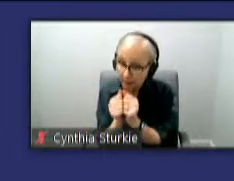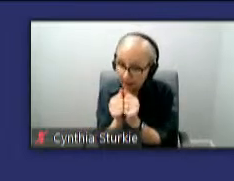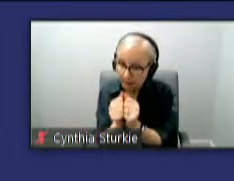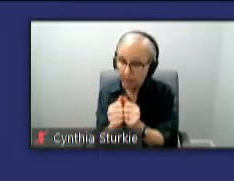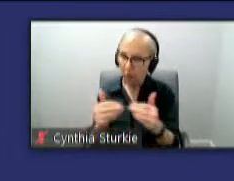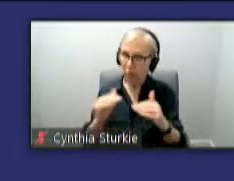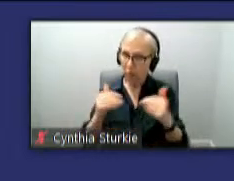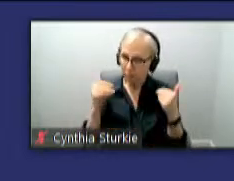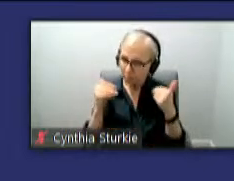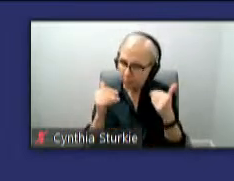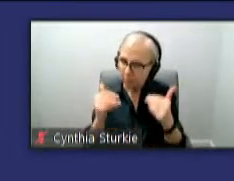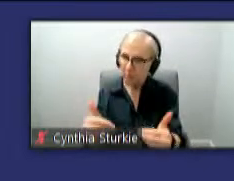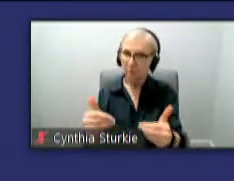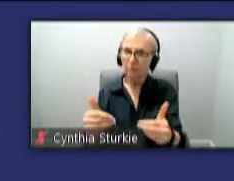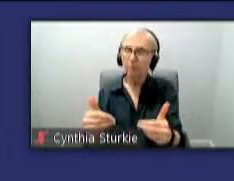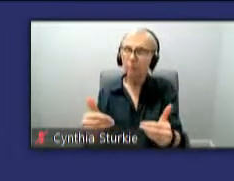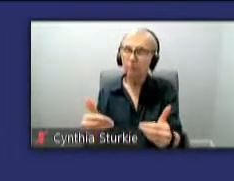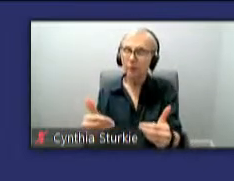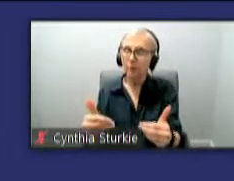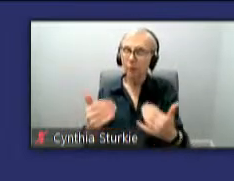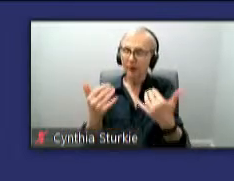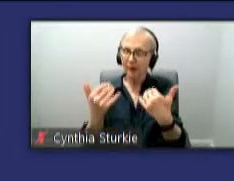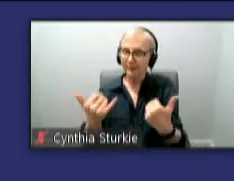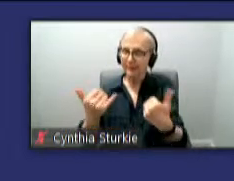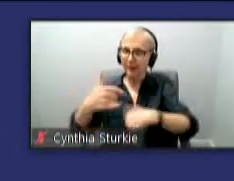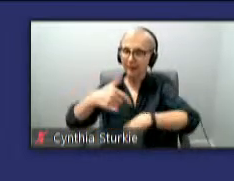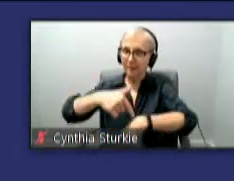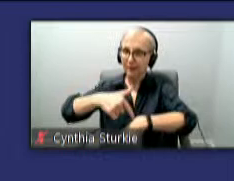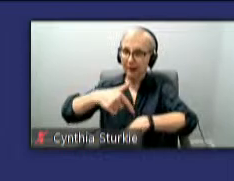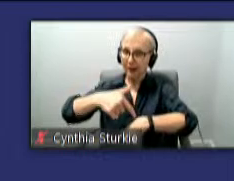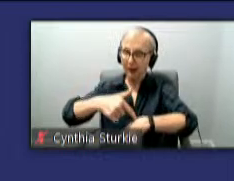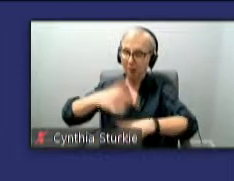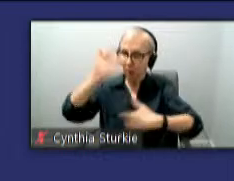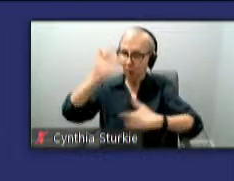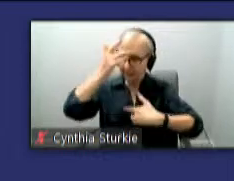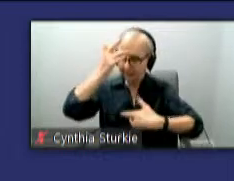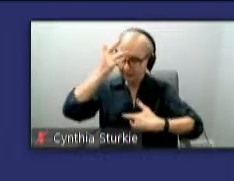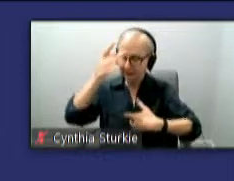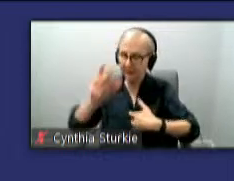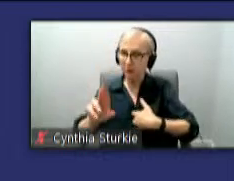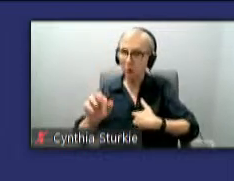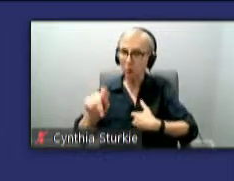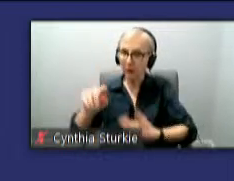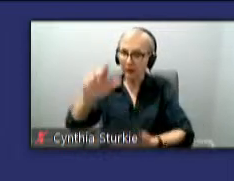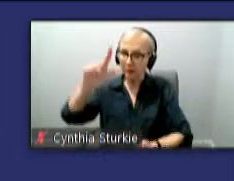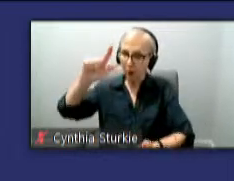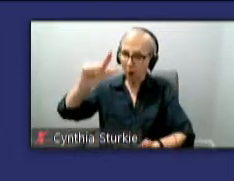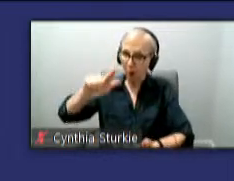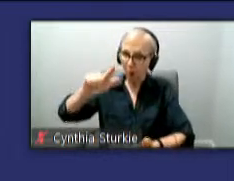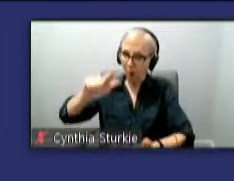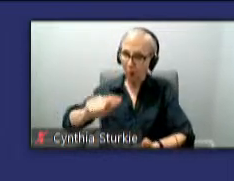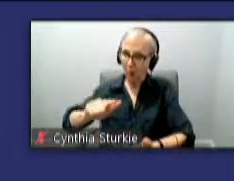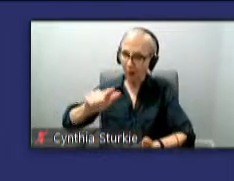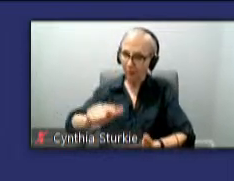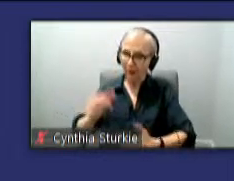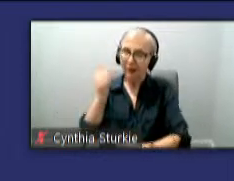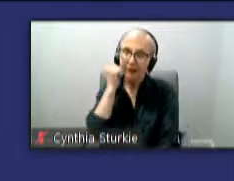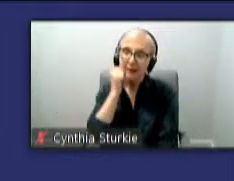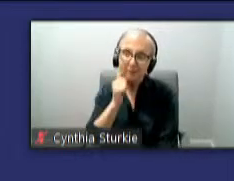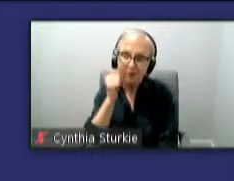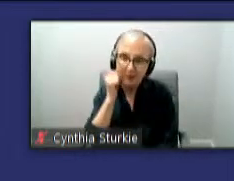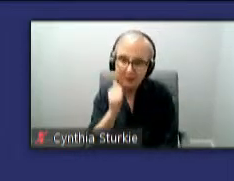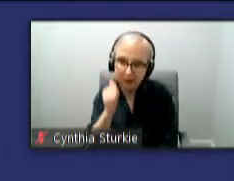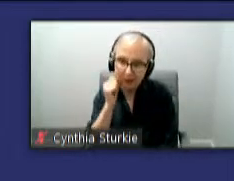move forward. And we're at a point now where disease rates are low and getting lower by the day. We have